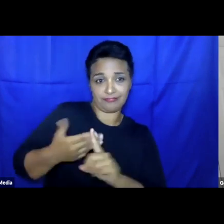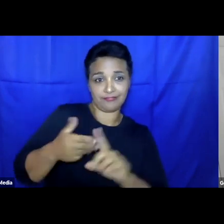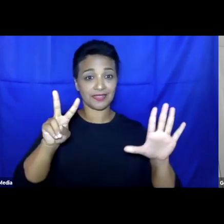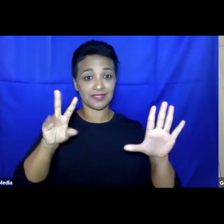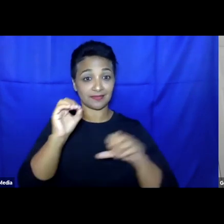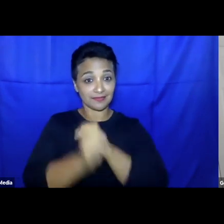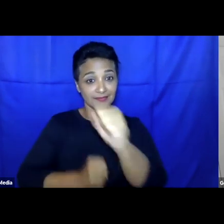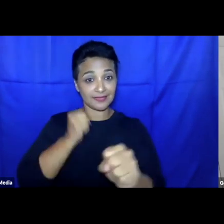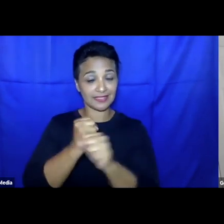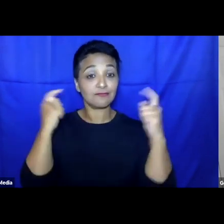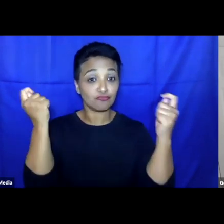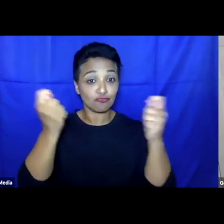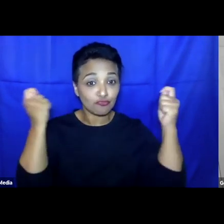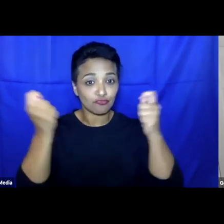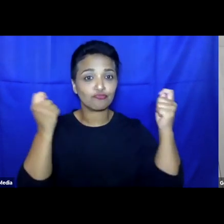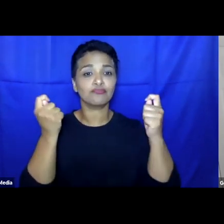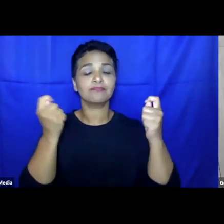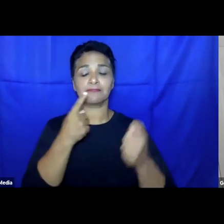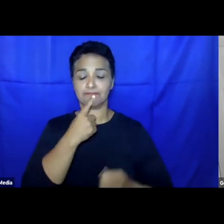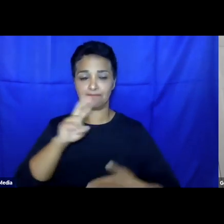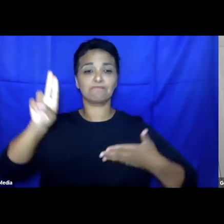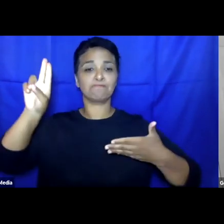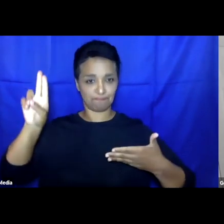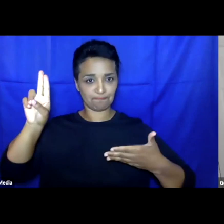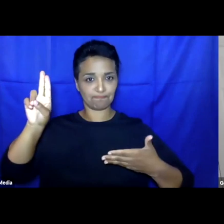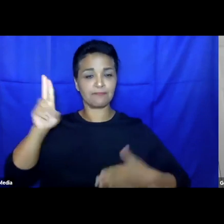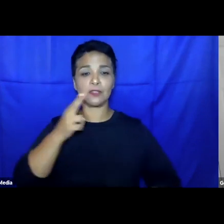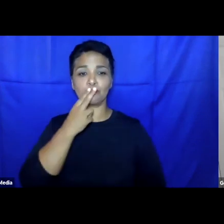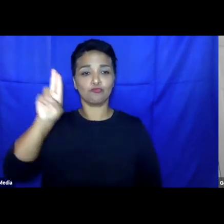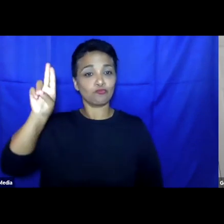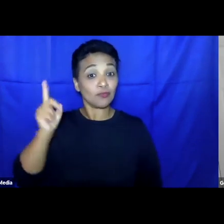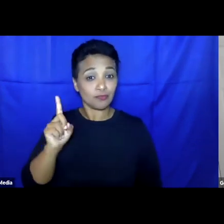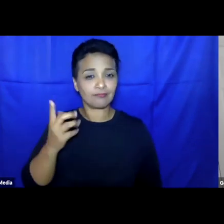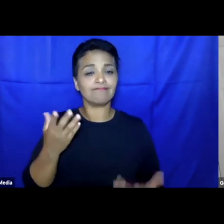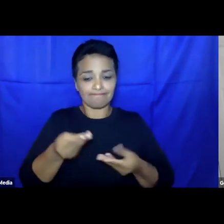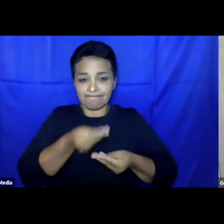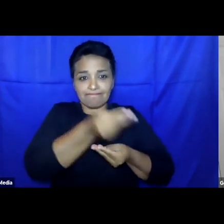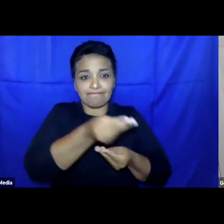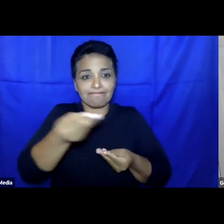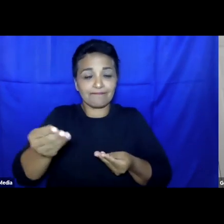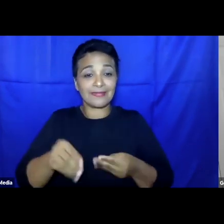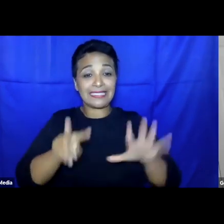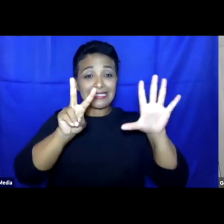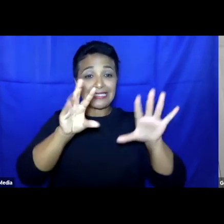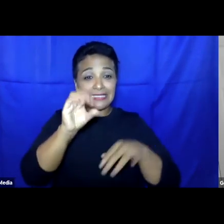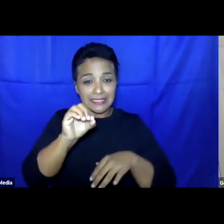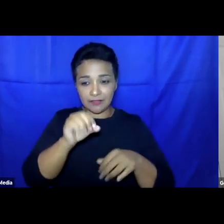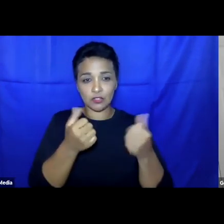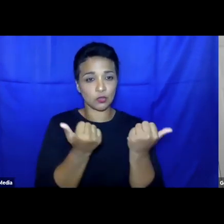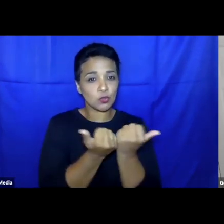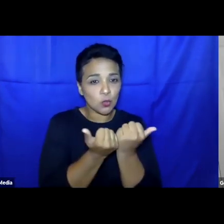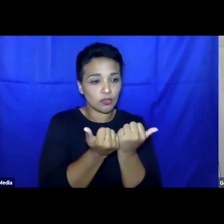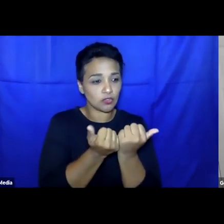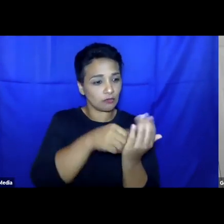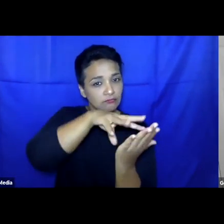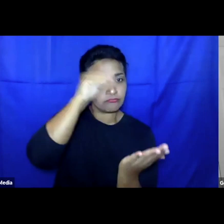pledging to allow 70 scholarships to be created for refugees to